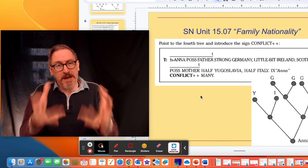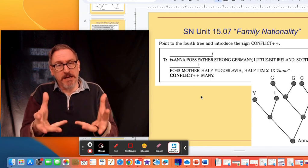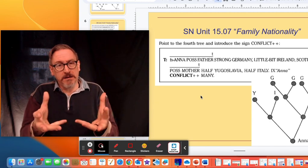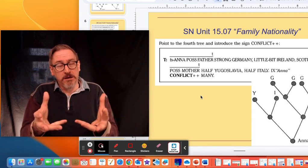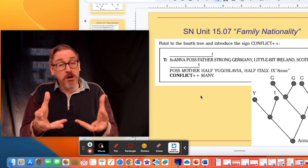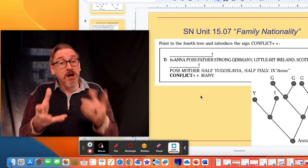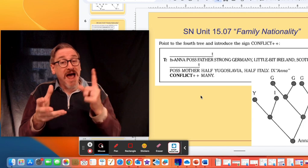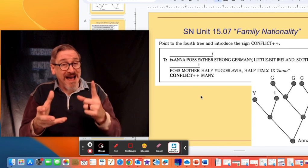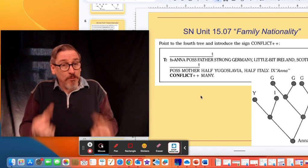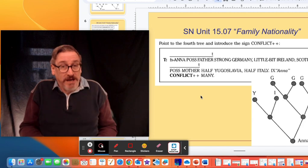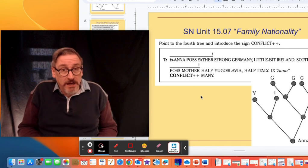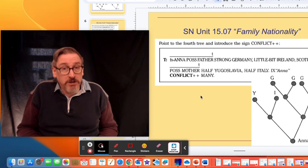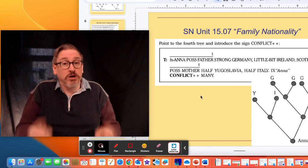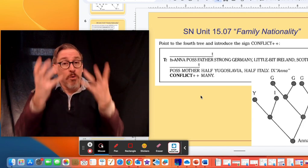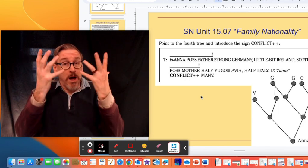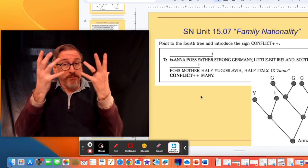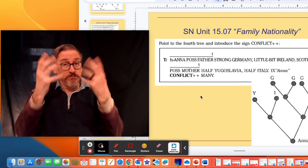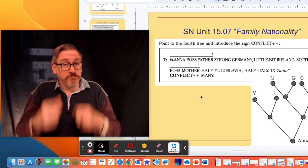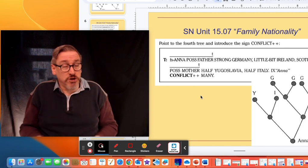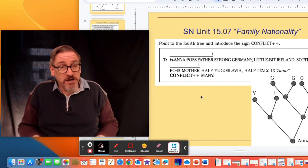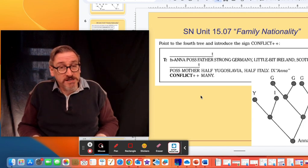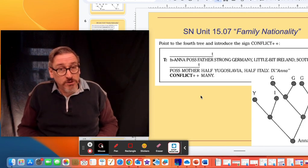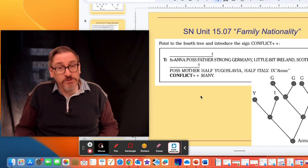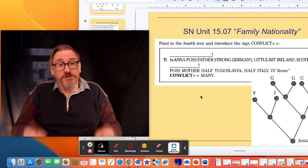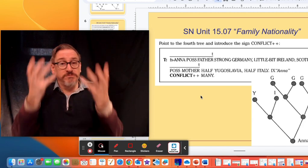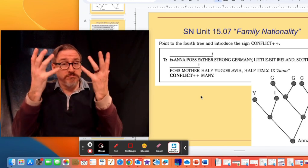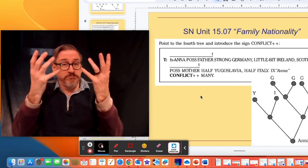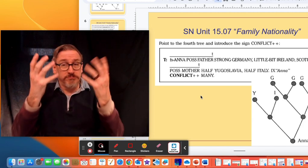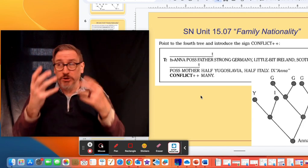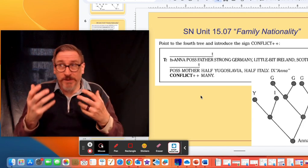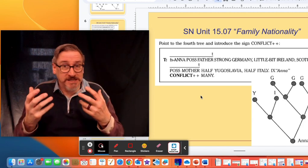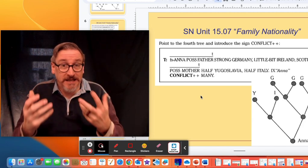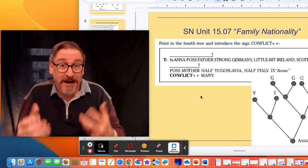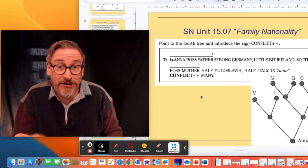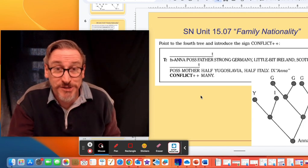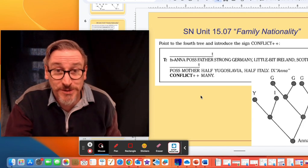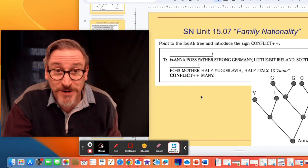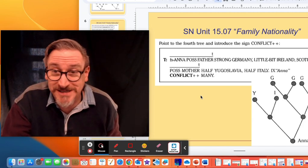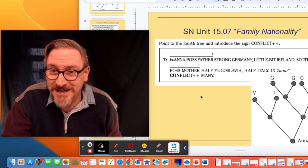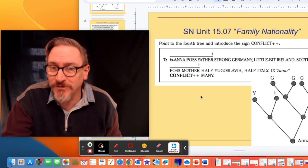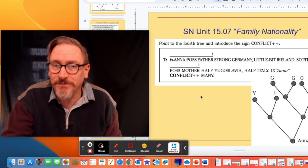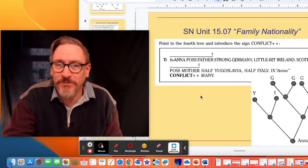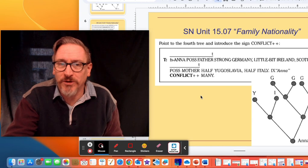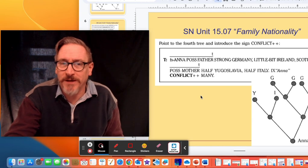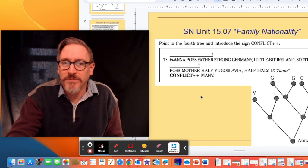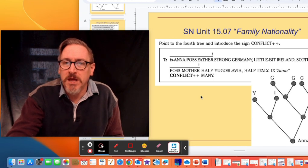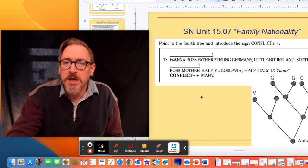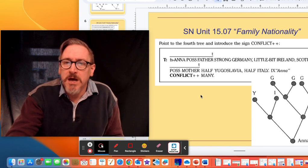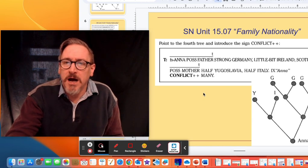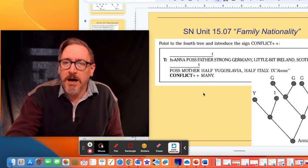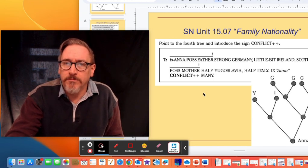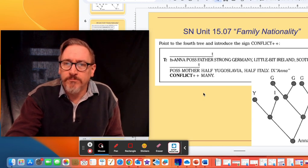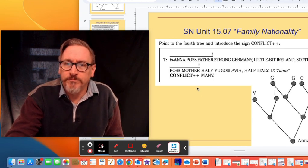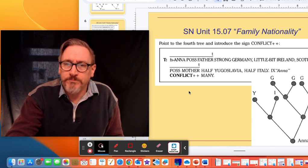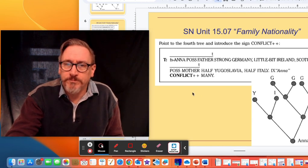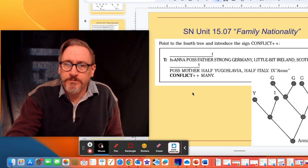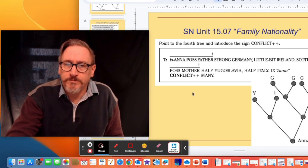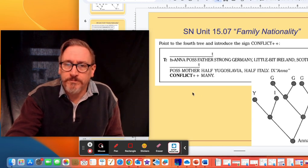many, many. How many go up? Toss those toothpicks in the air so someone has to count them.